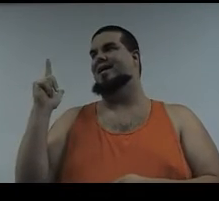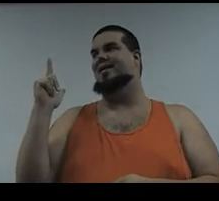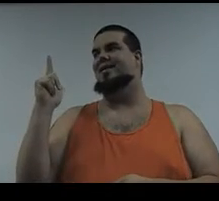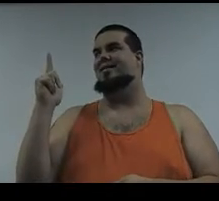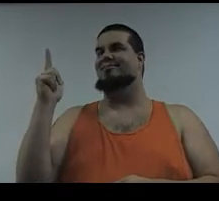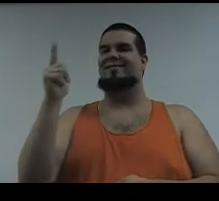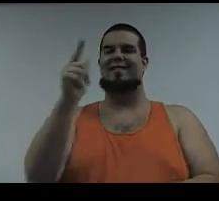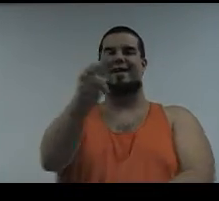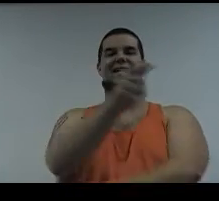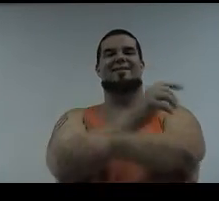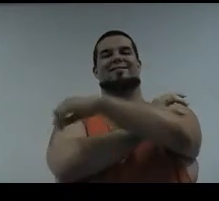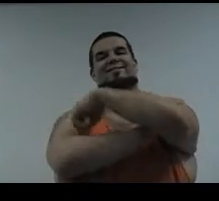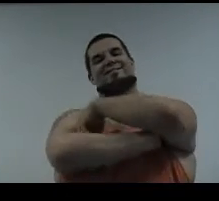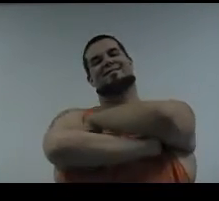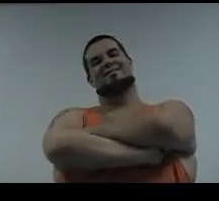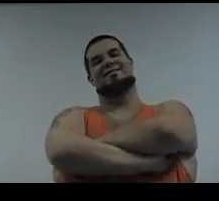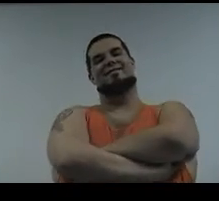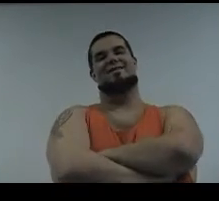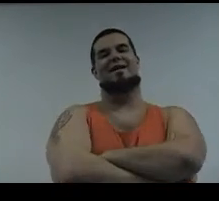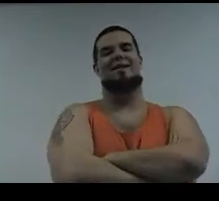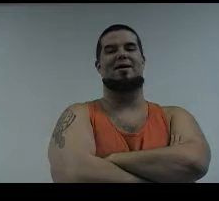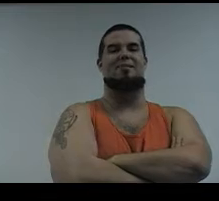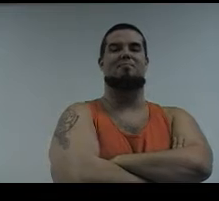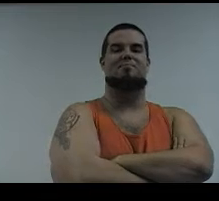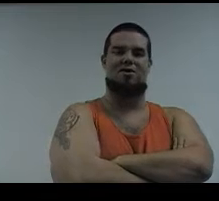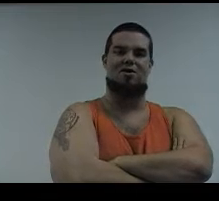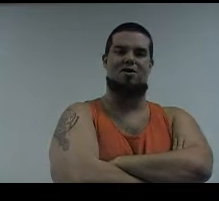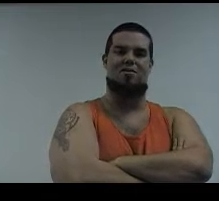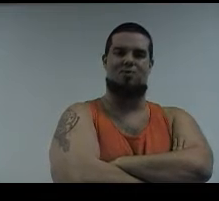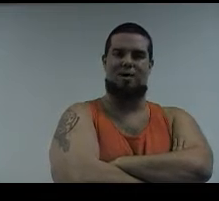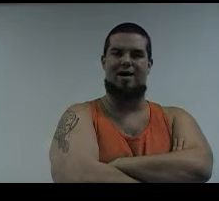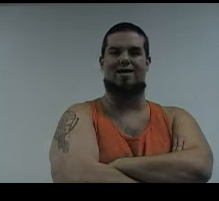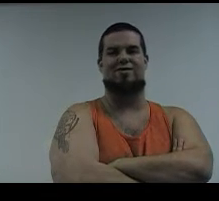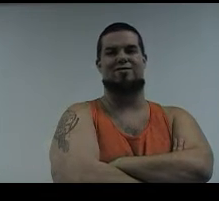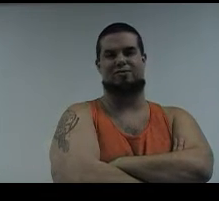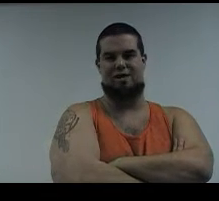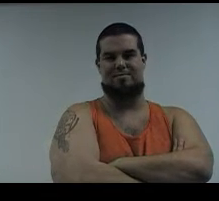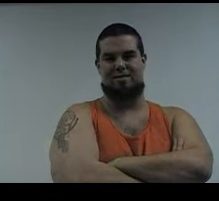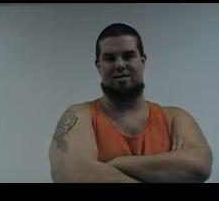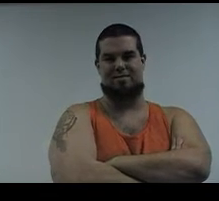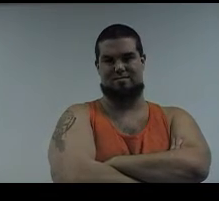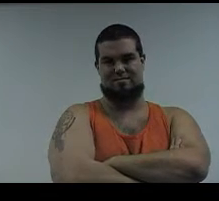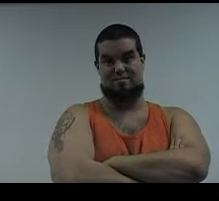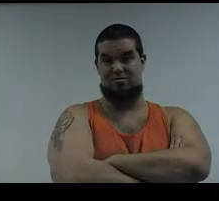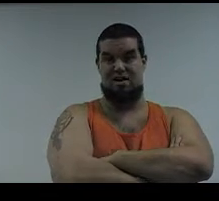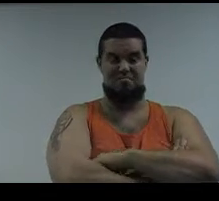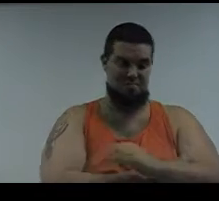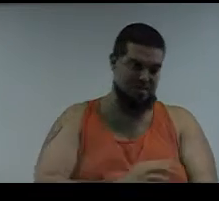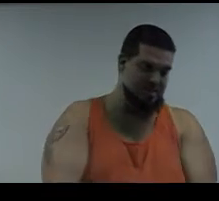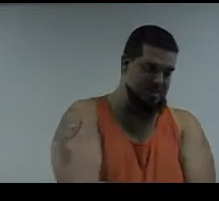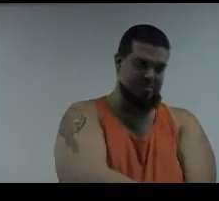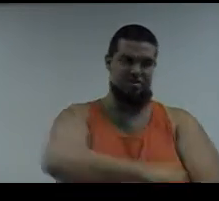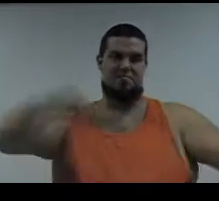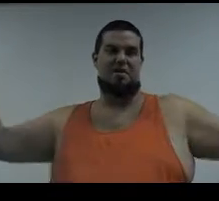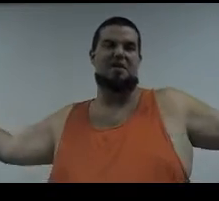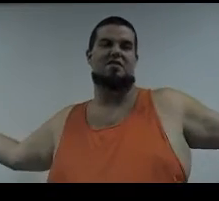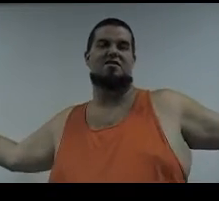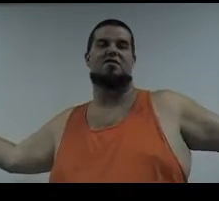And, hey, how about a barbed wire trampoline? That's right. Take the trampoline surface